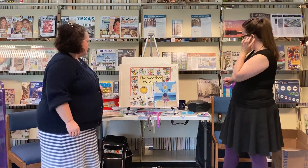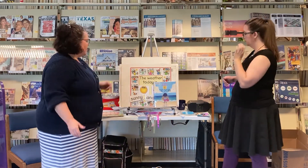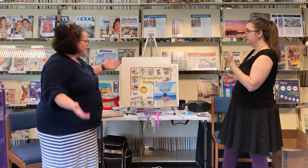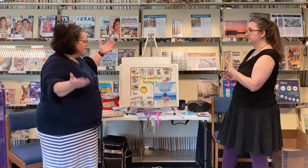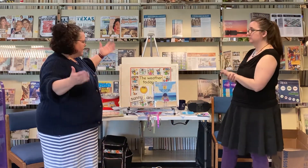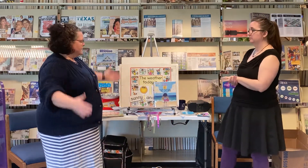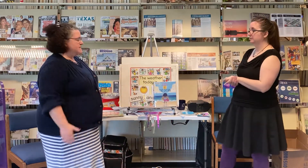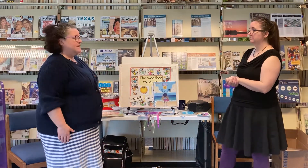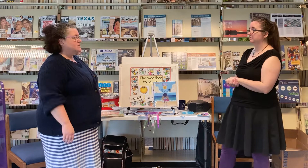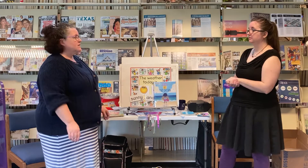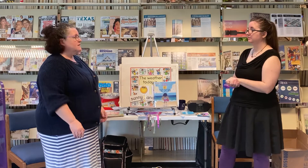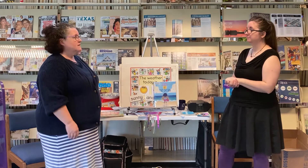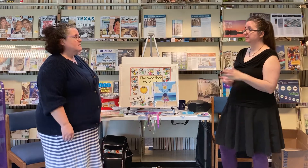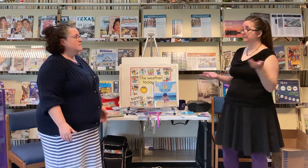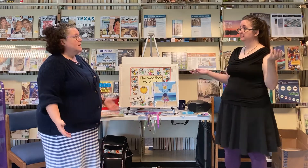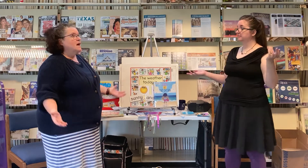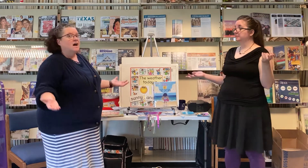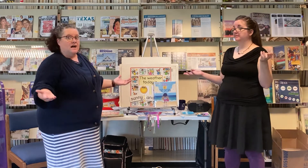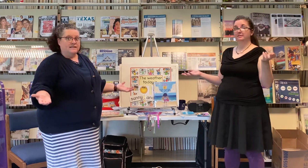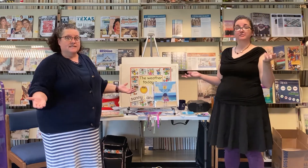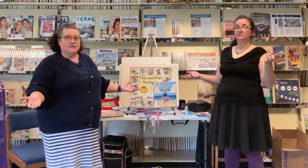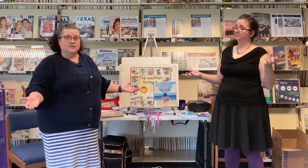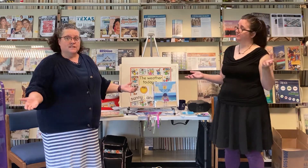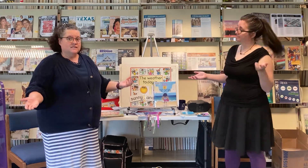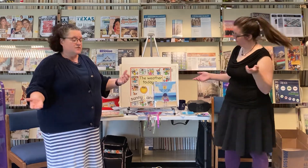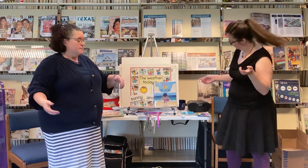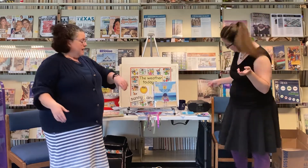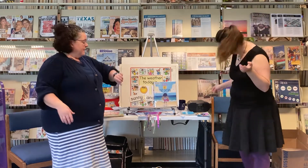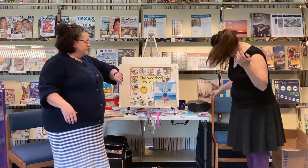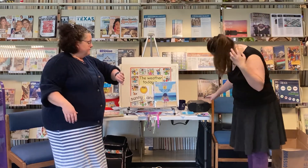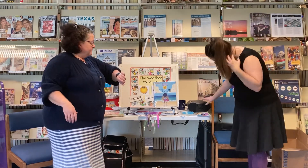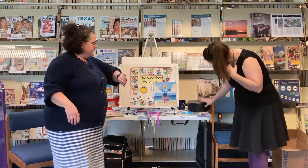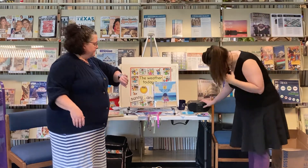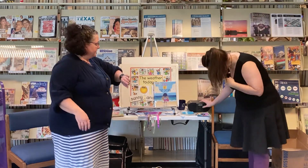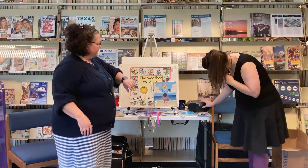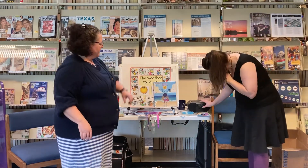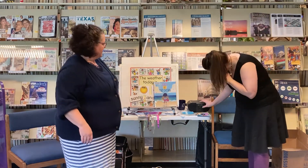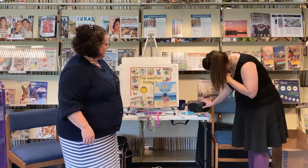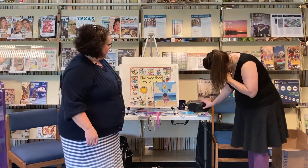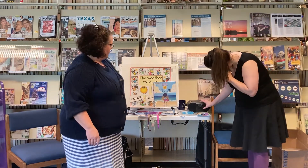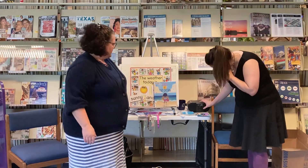got. Okay, Miss Angela. Texas goodbye song. I think it's time for our Texas goodbye.